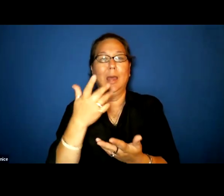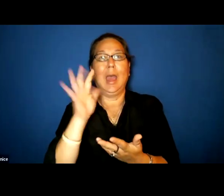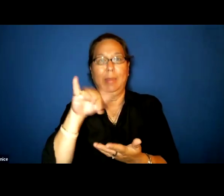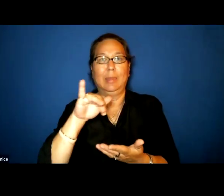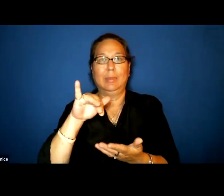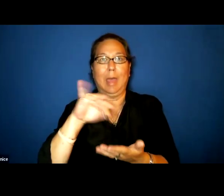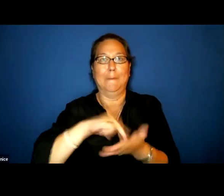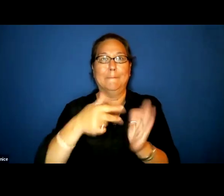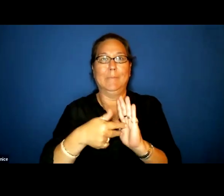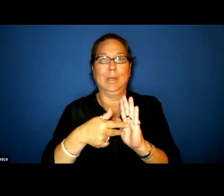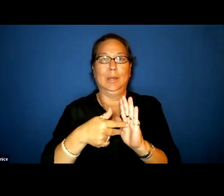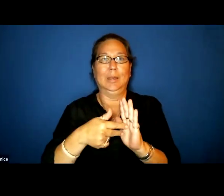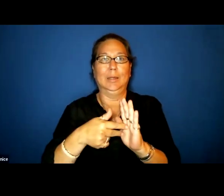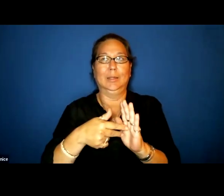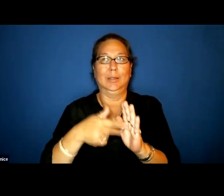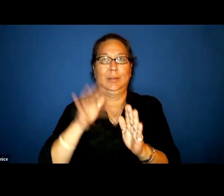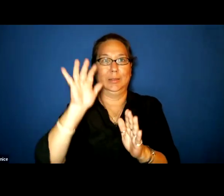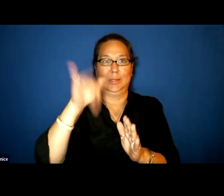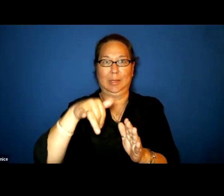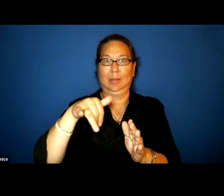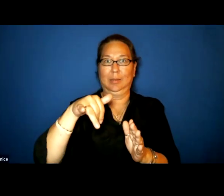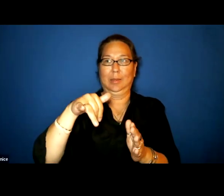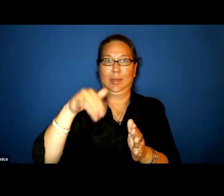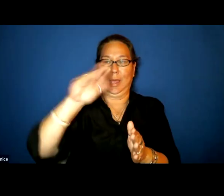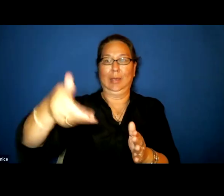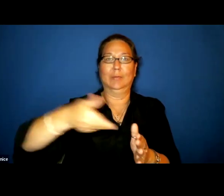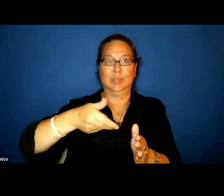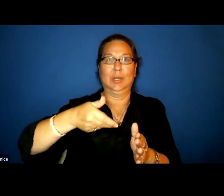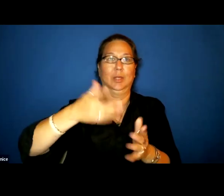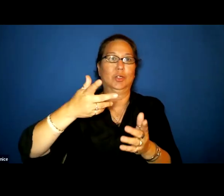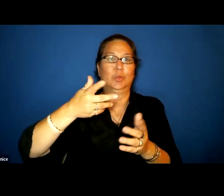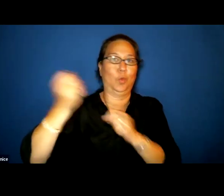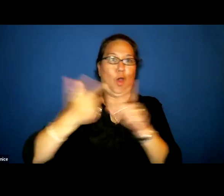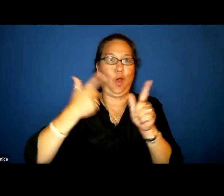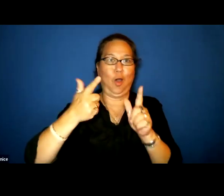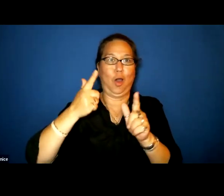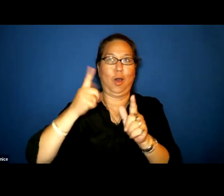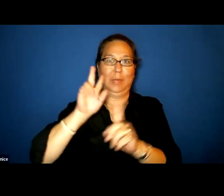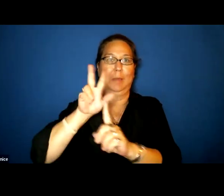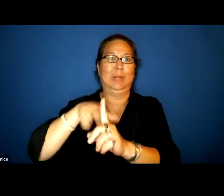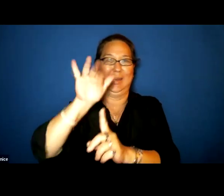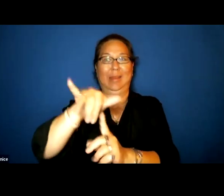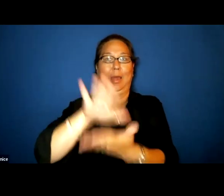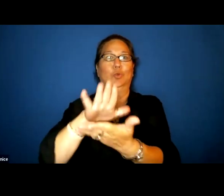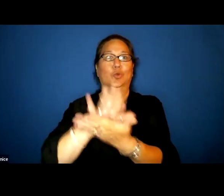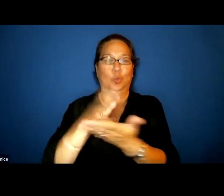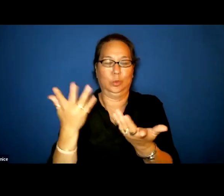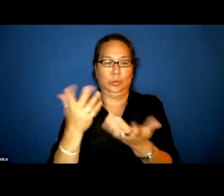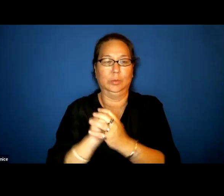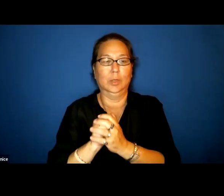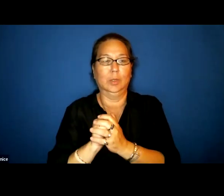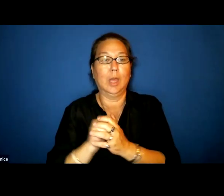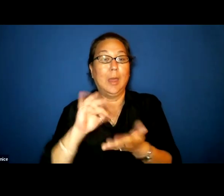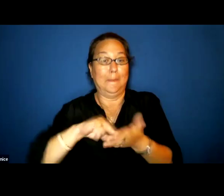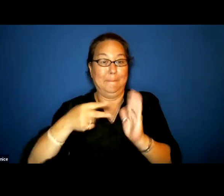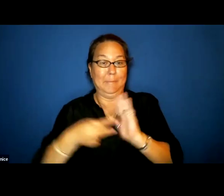would go to students at that school, which would limit then the number of invitations at those particular schools that